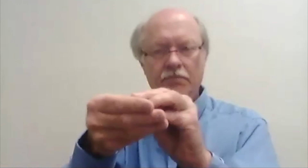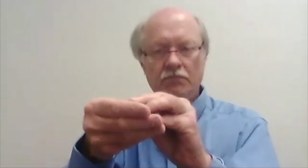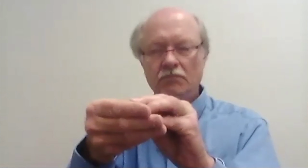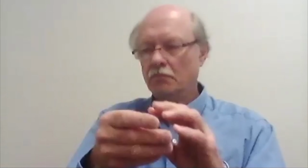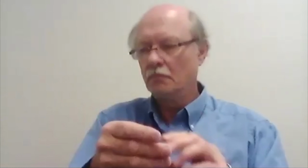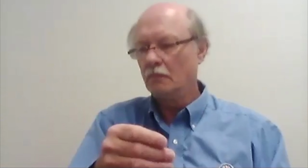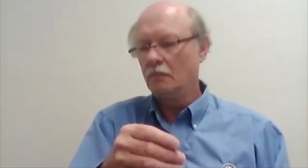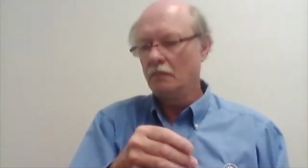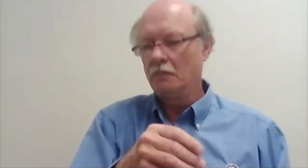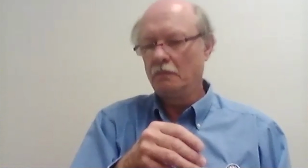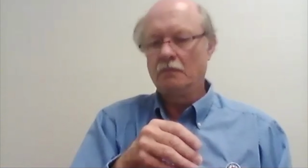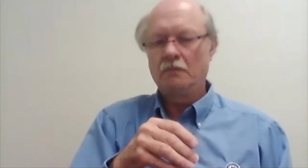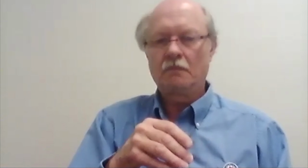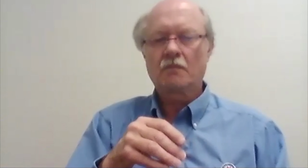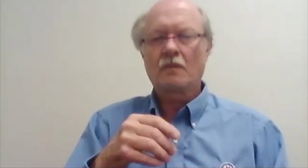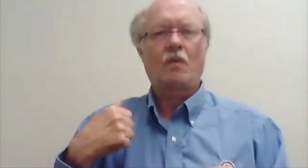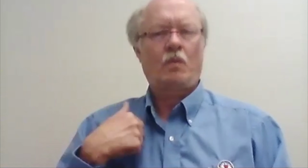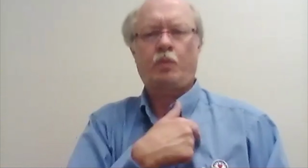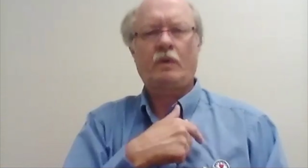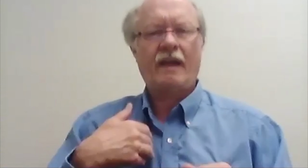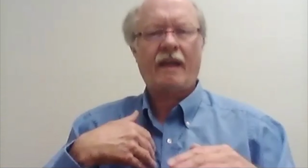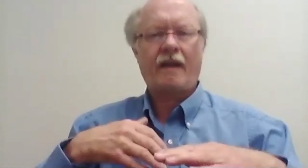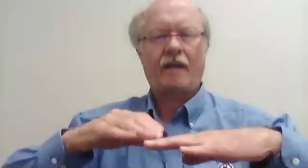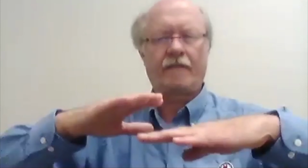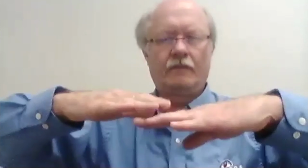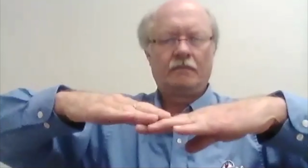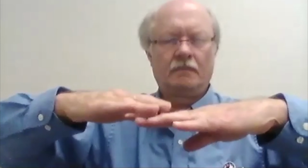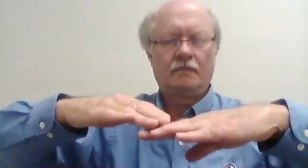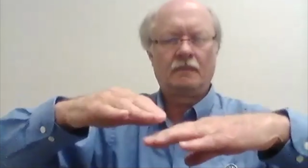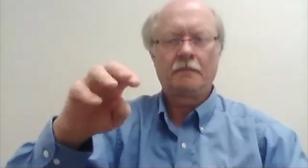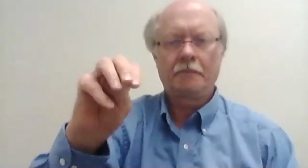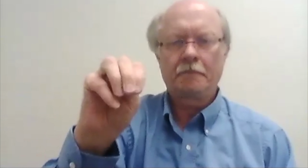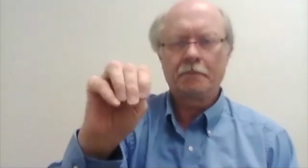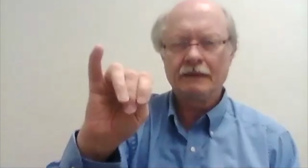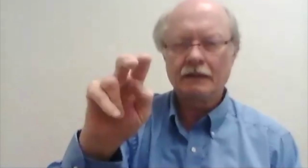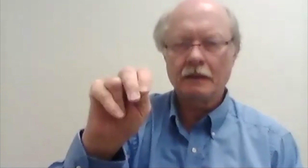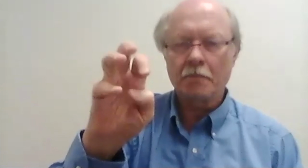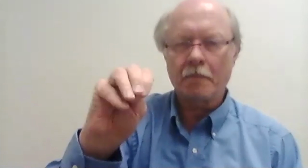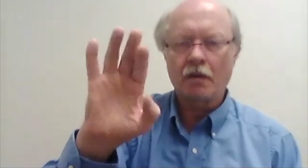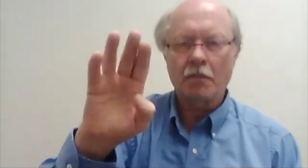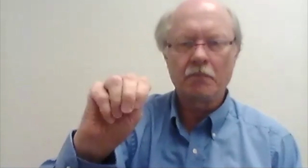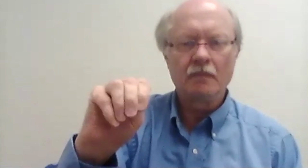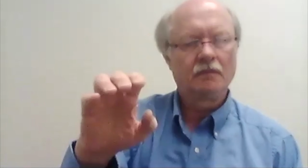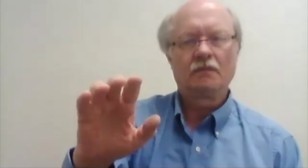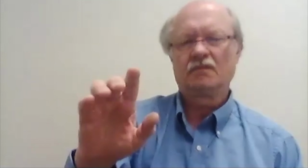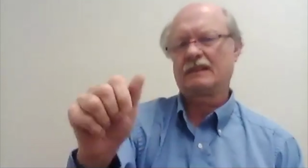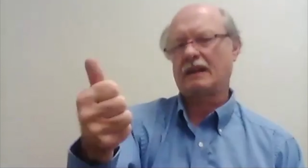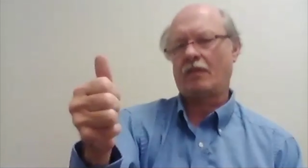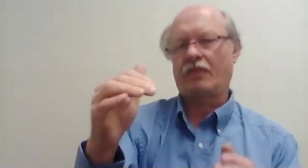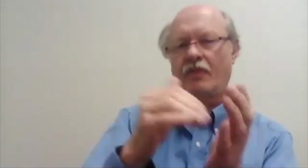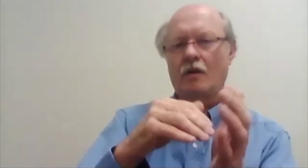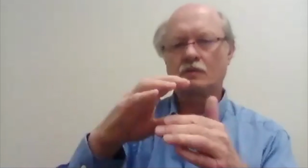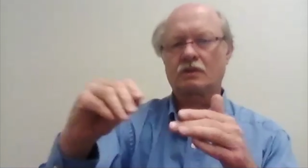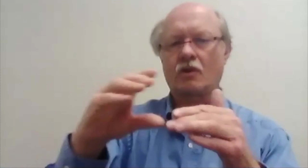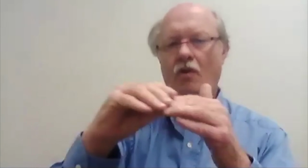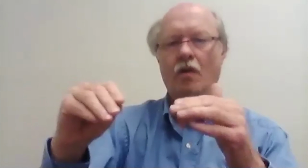got $5,000 worth of stuff, I would say start at 10,000 and then just go up from there. But you